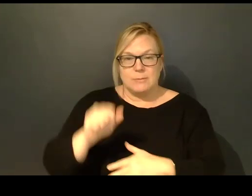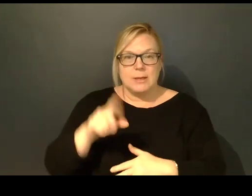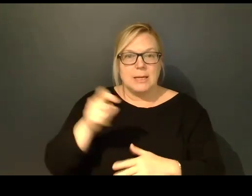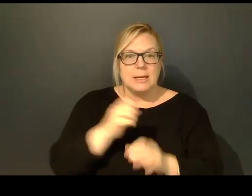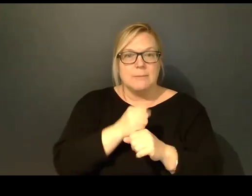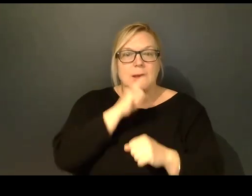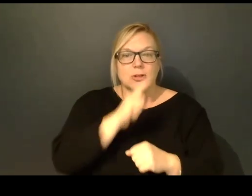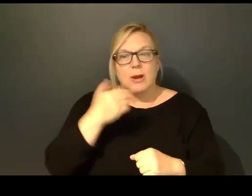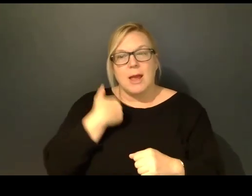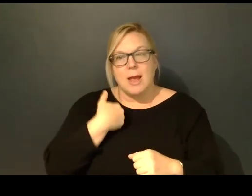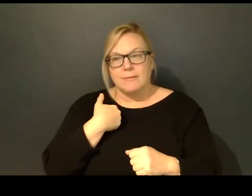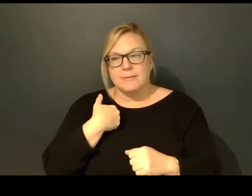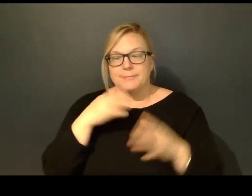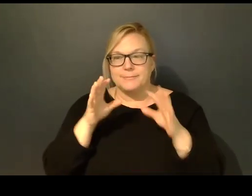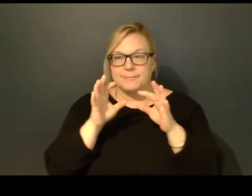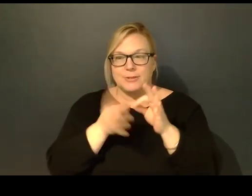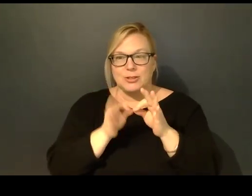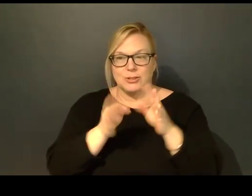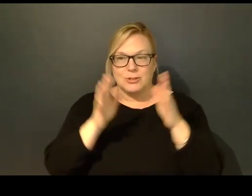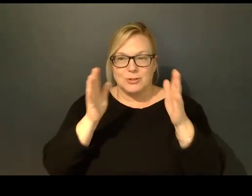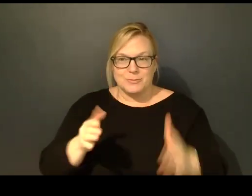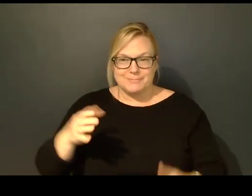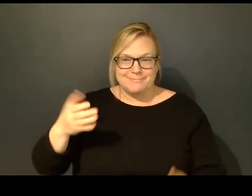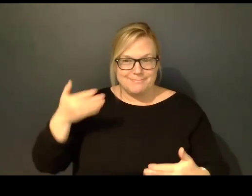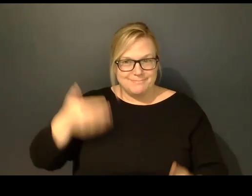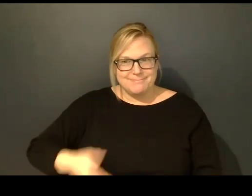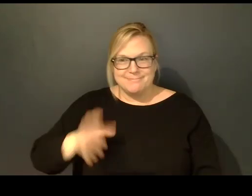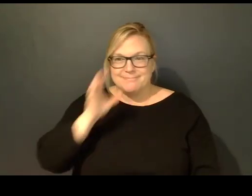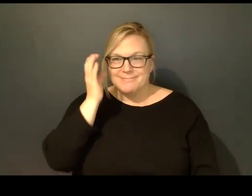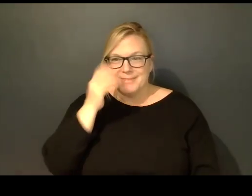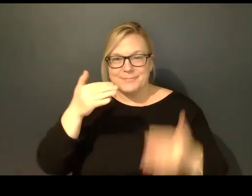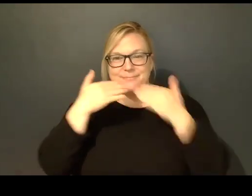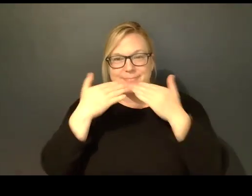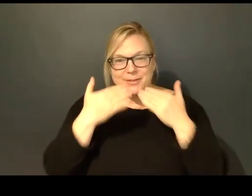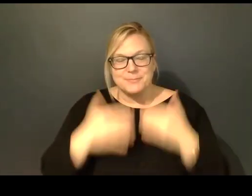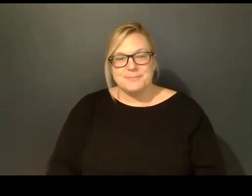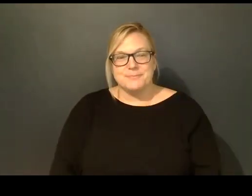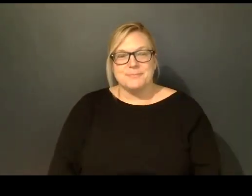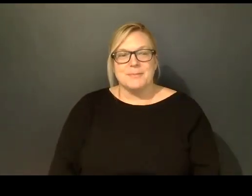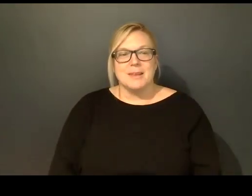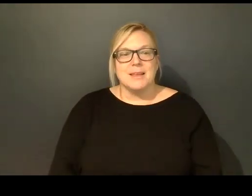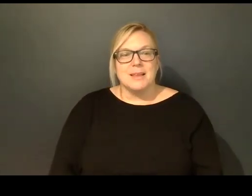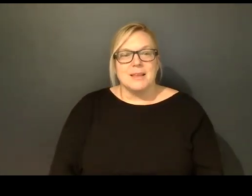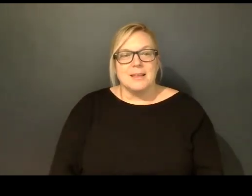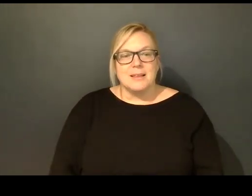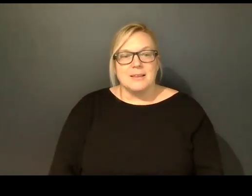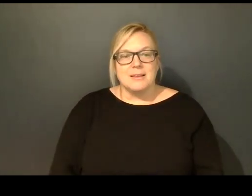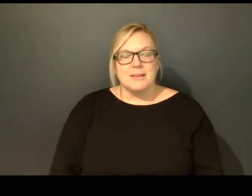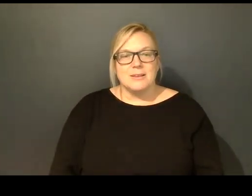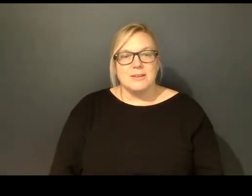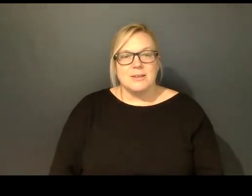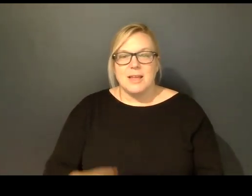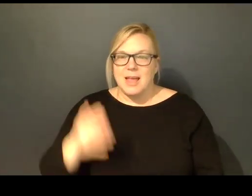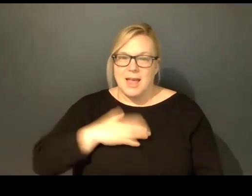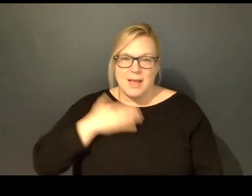had very helpful and lovely Cindy here doing ASL. Thank you very much, Cindy. We're thrilled to have you here today, and we are always more than happy